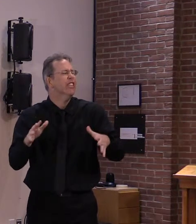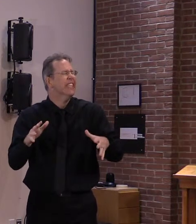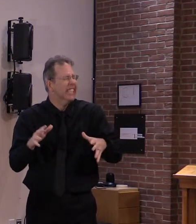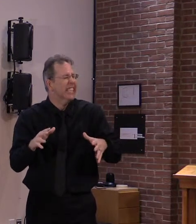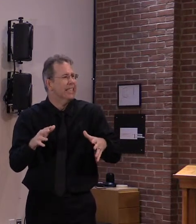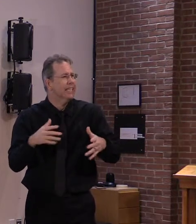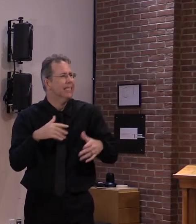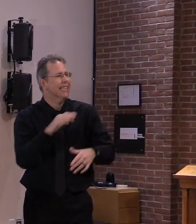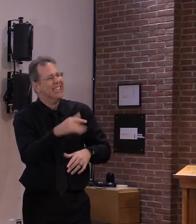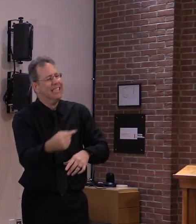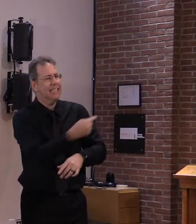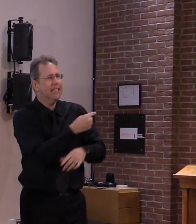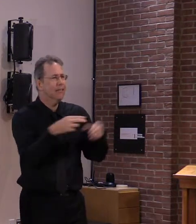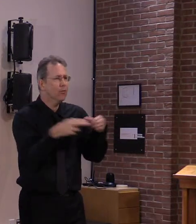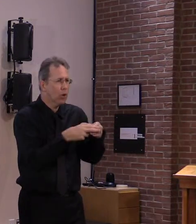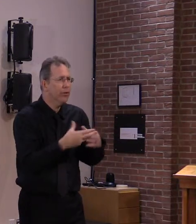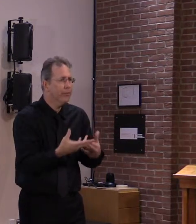first of the year.